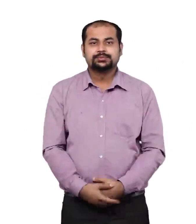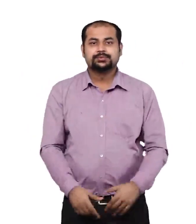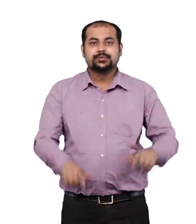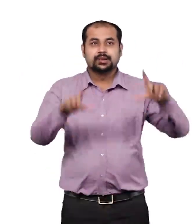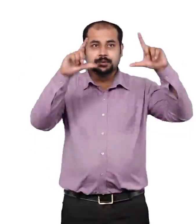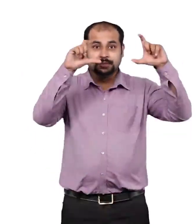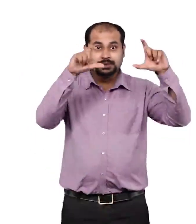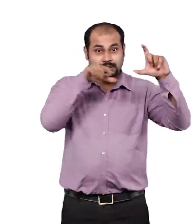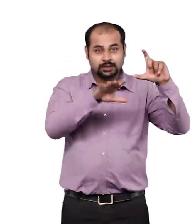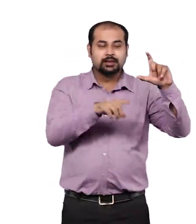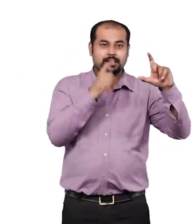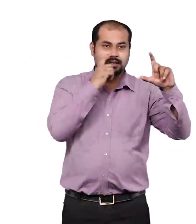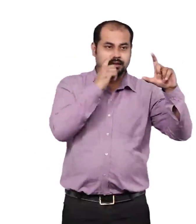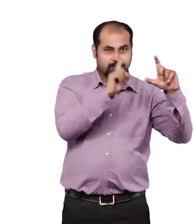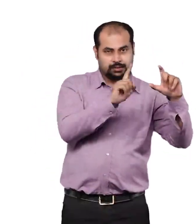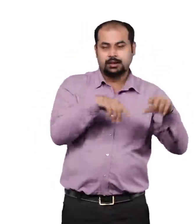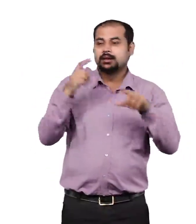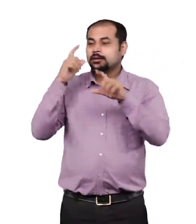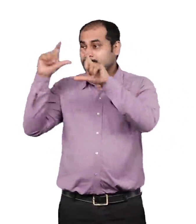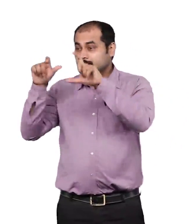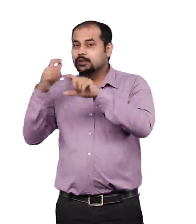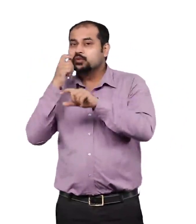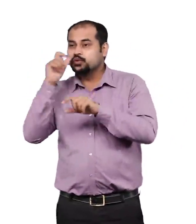There is a picture of a girl and a boy in the park